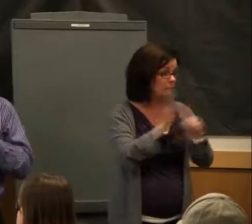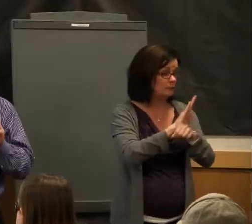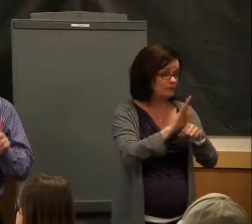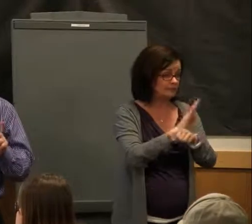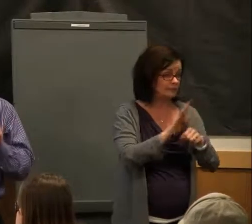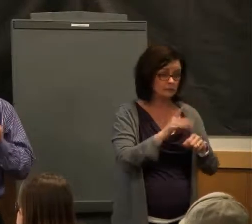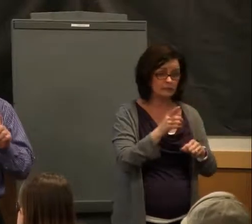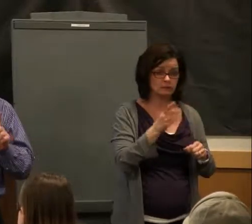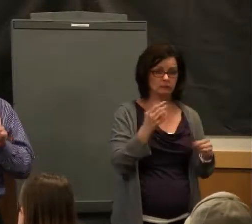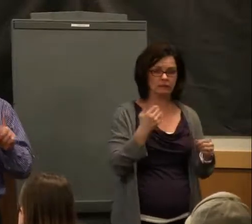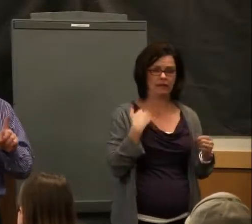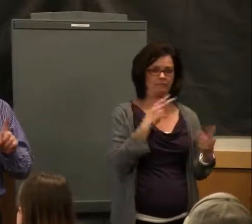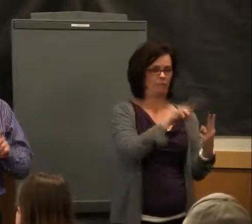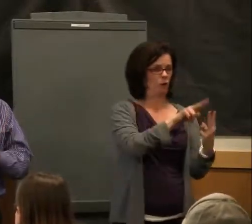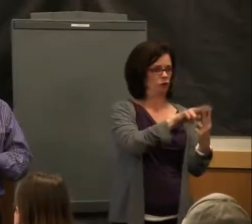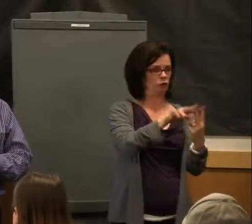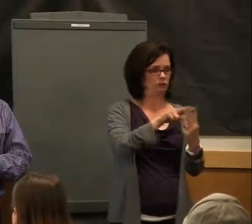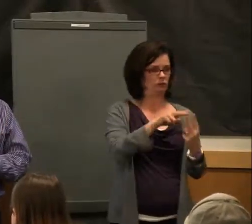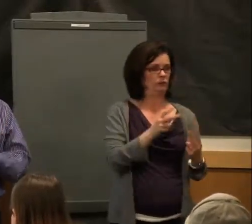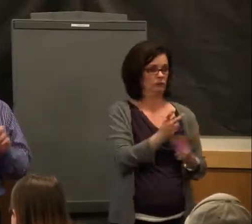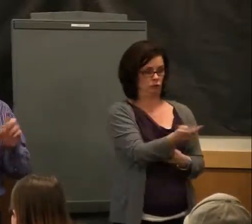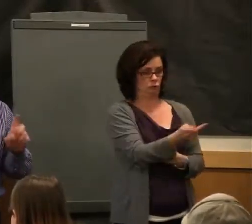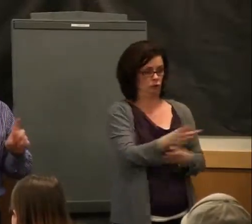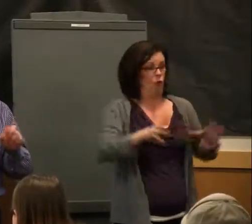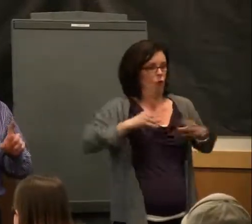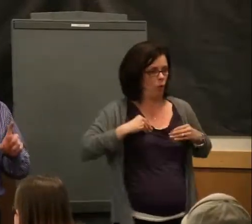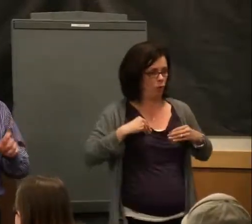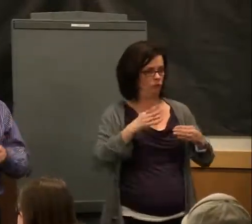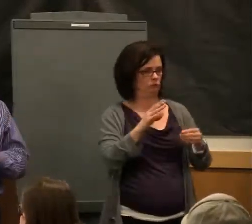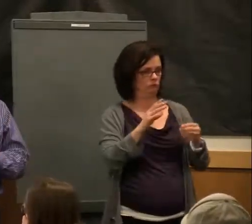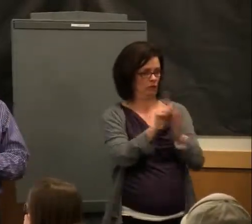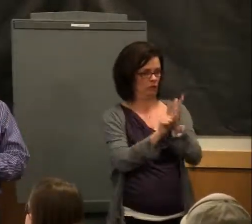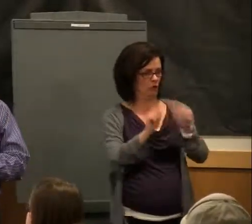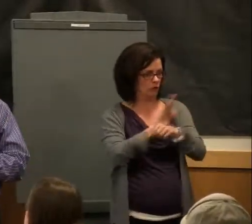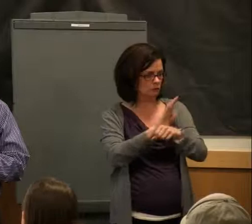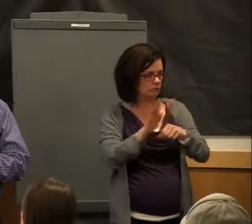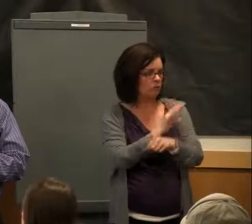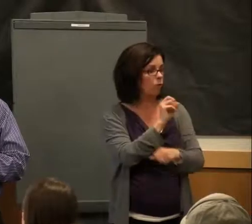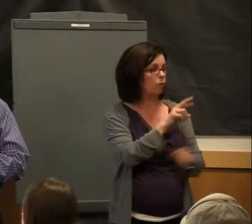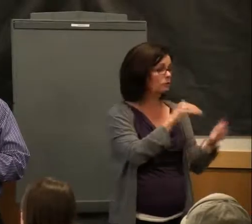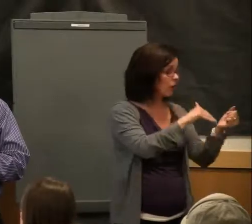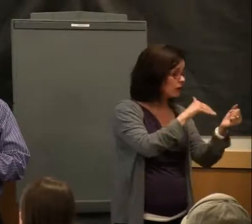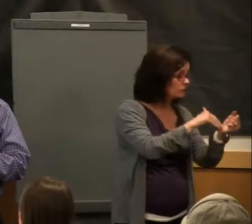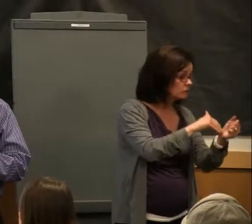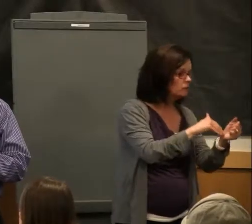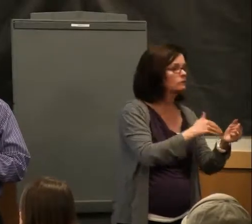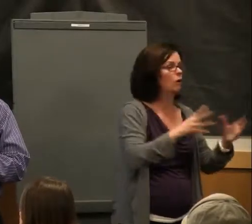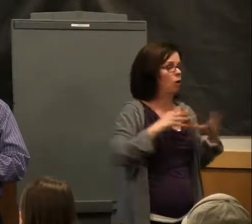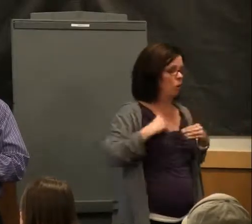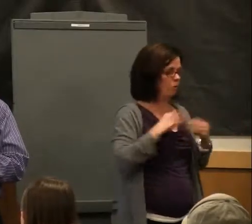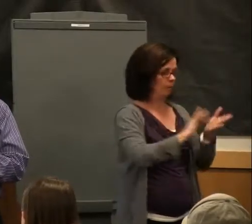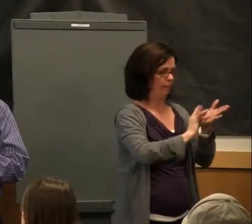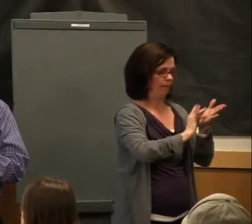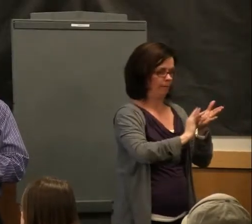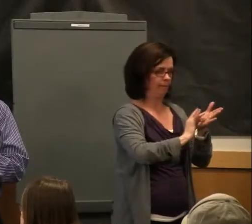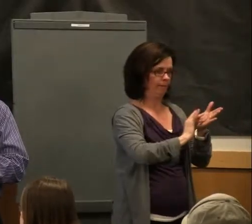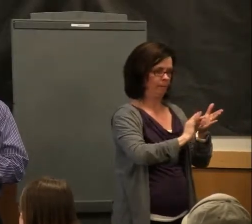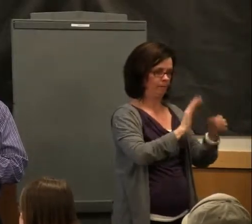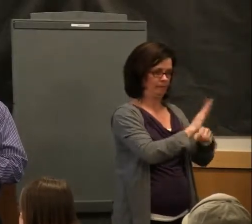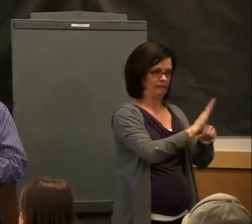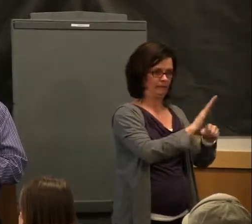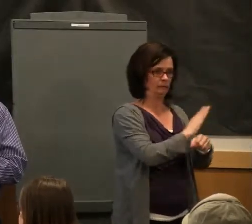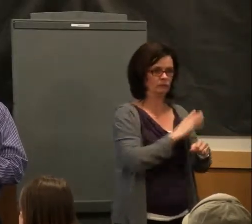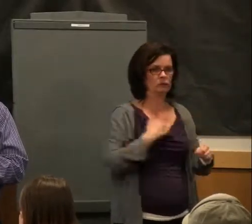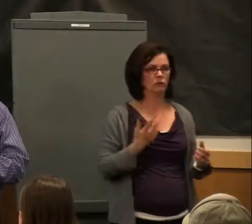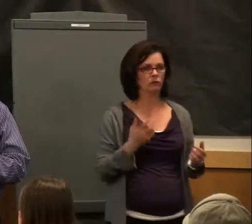where there are partners who own the law practice or doctors who own a medical practice. So